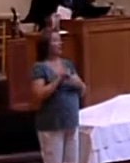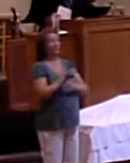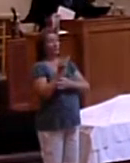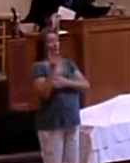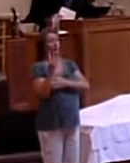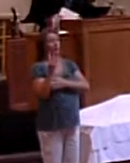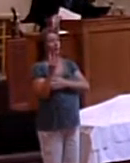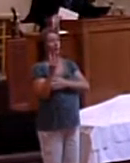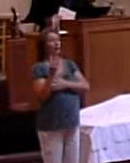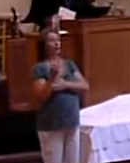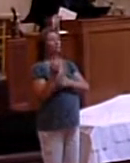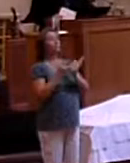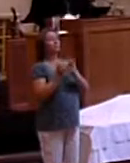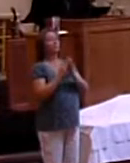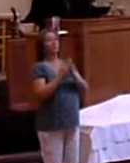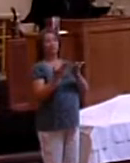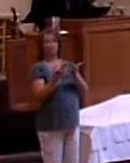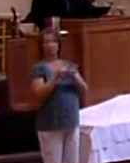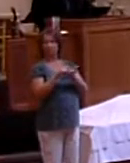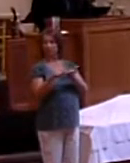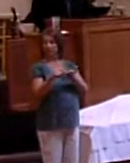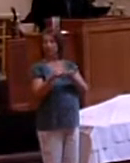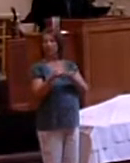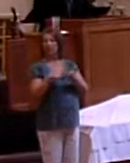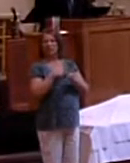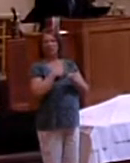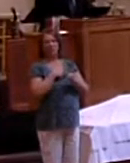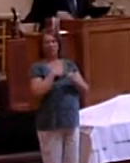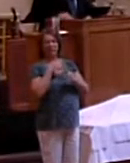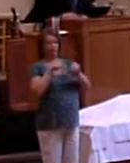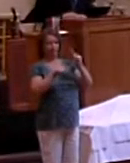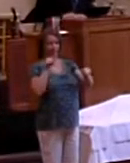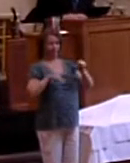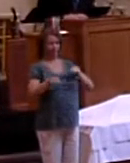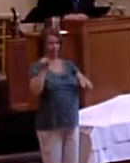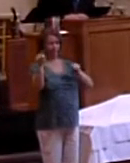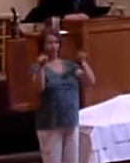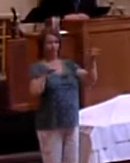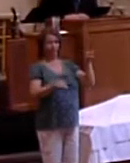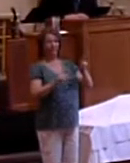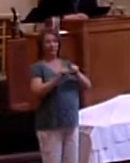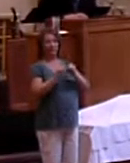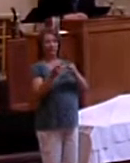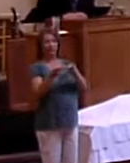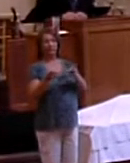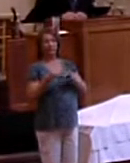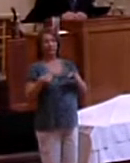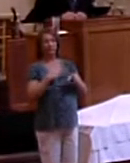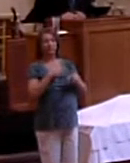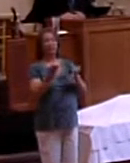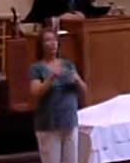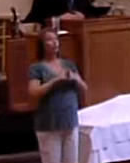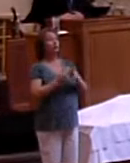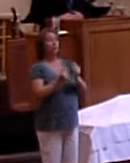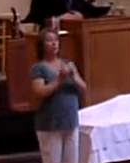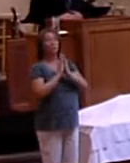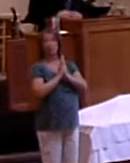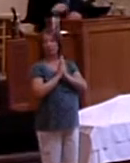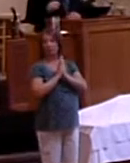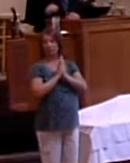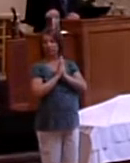scriptures today that I want to read to you. We'll be bouncing around a lot, but I do want us to start off with prayer this